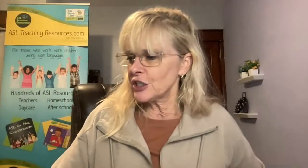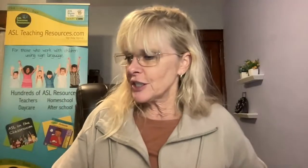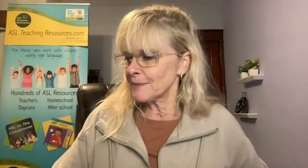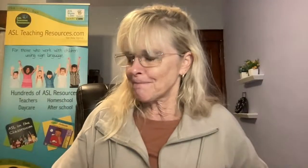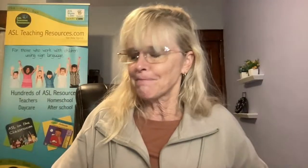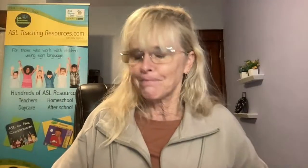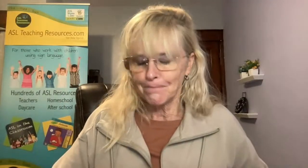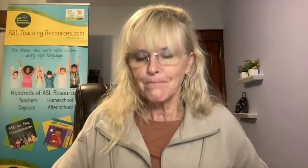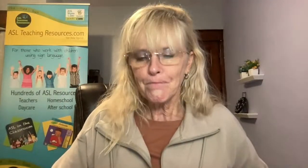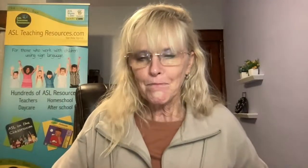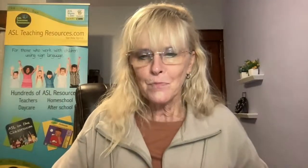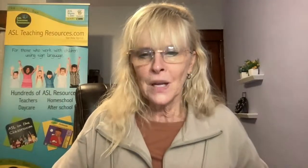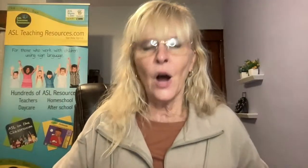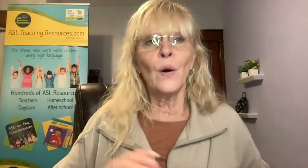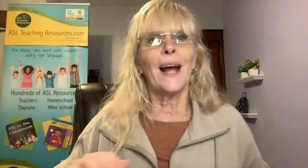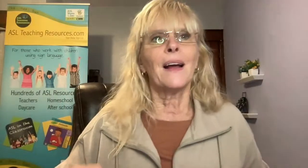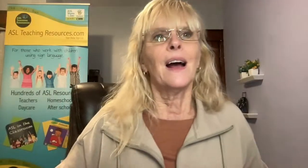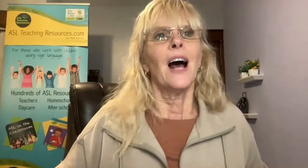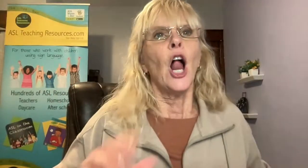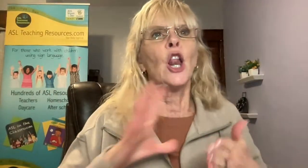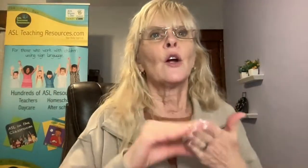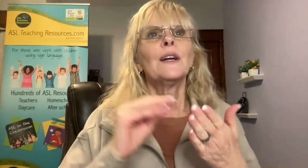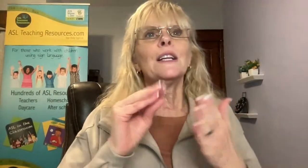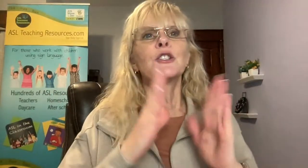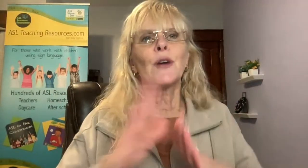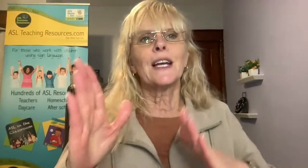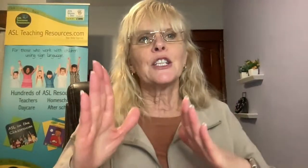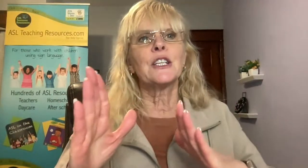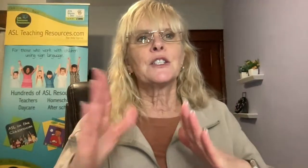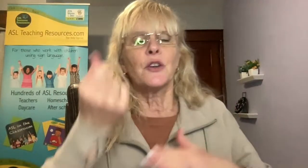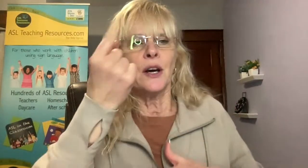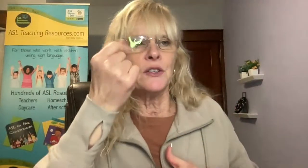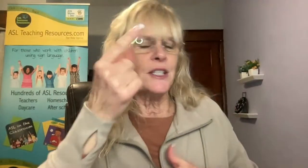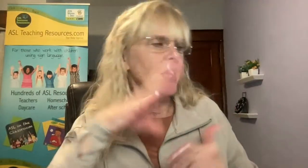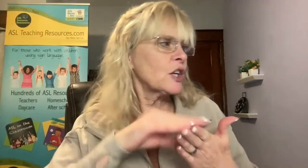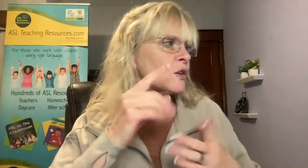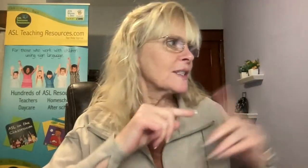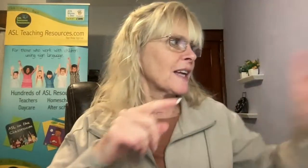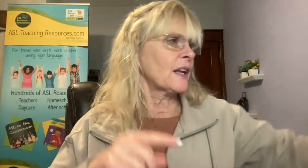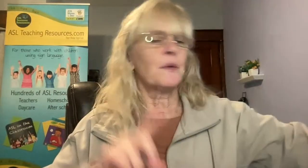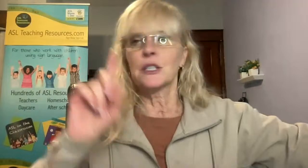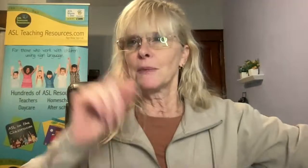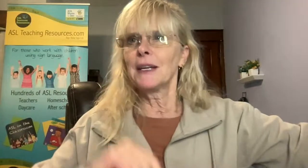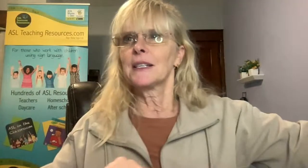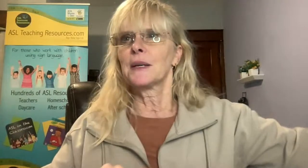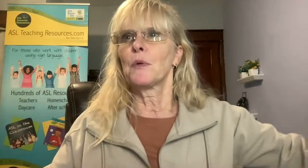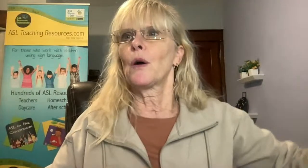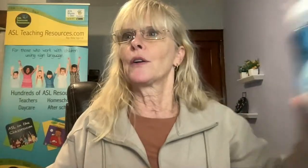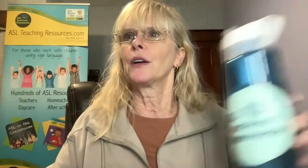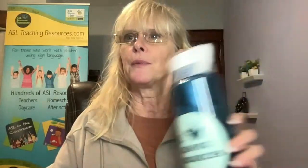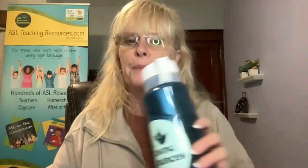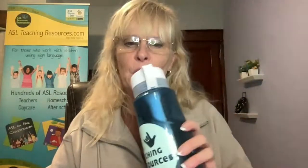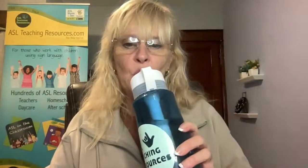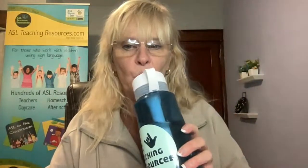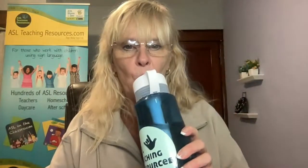strategies? Okay, learning strategies to understand and learn sign language. Let me get a sip of water here.